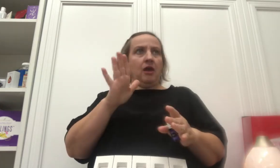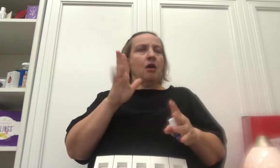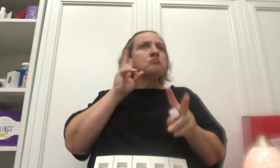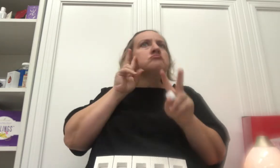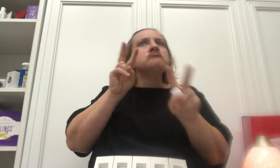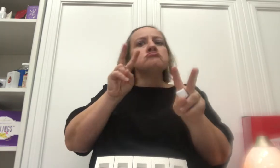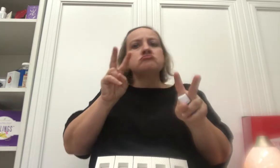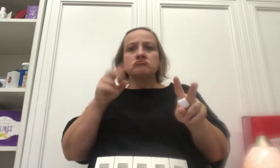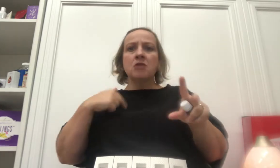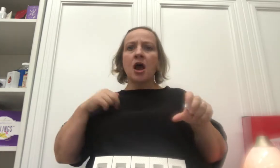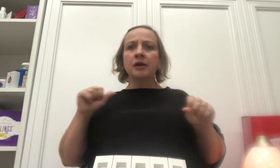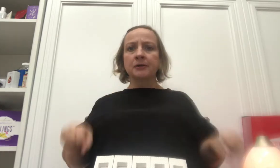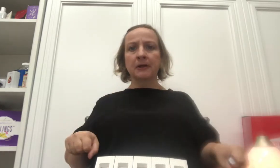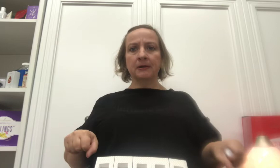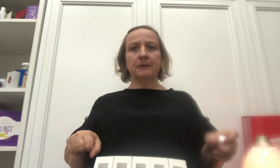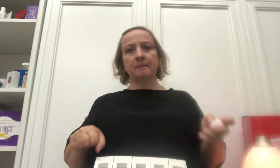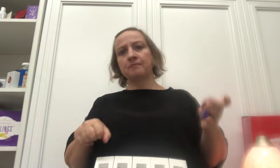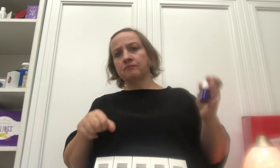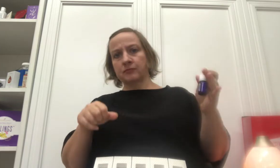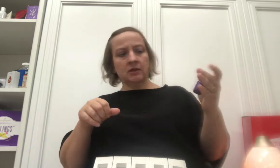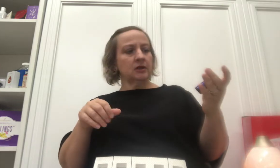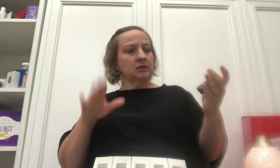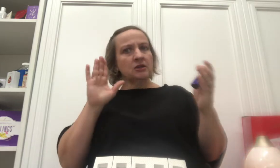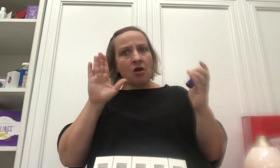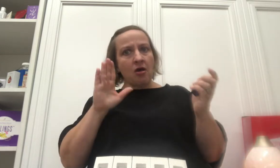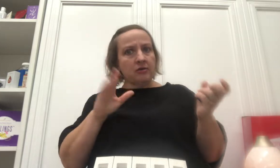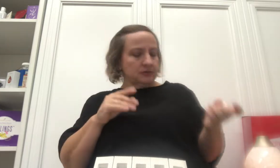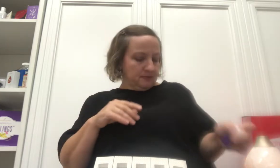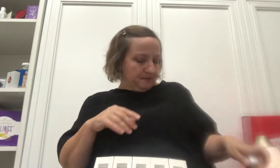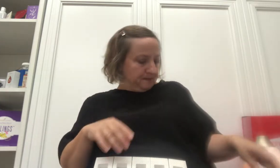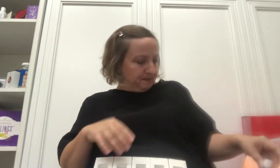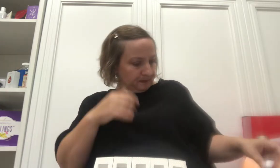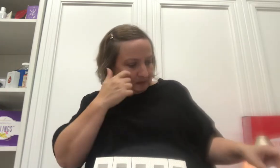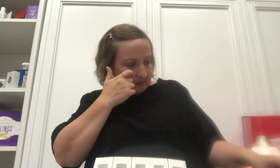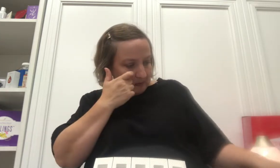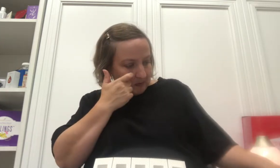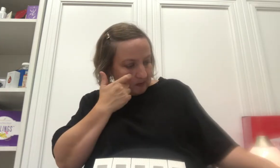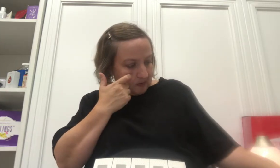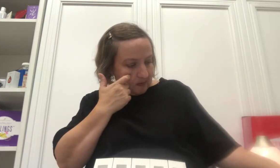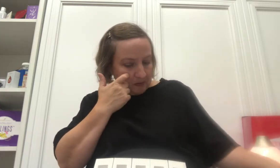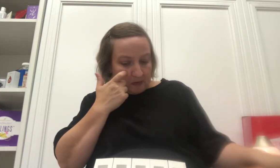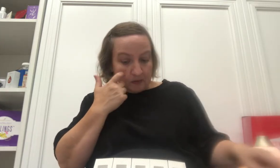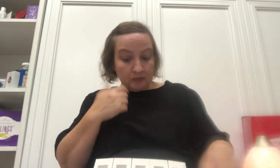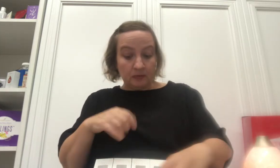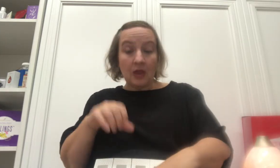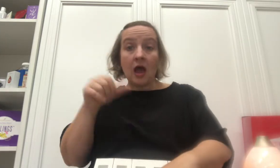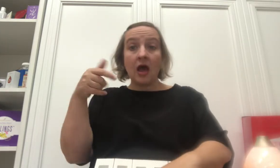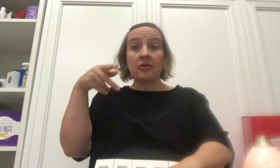this to improve their outlook and to feel like they can get things done.